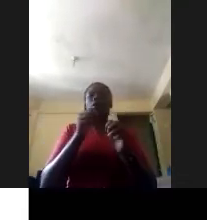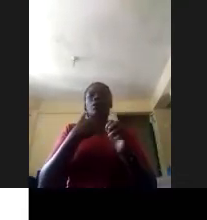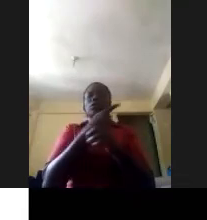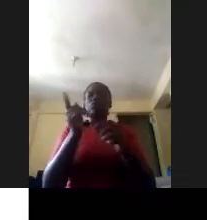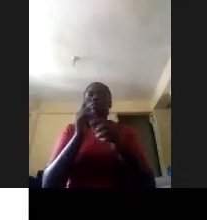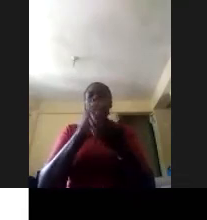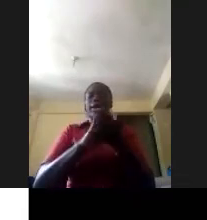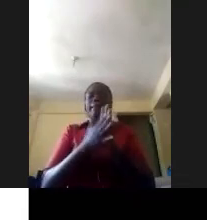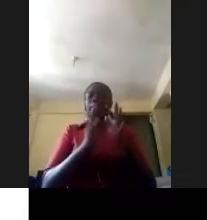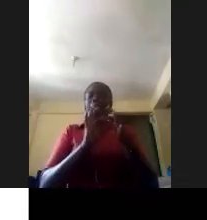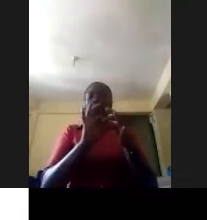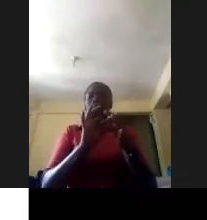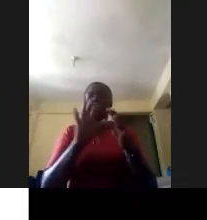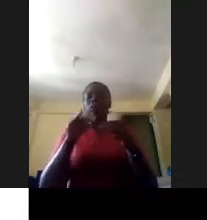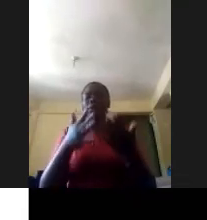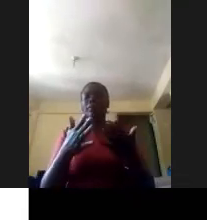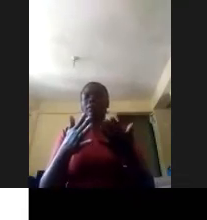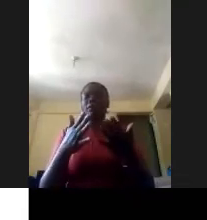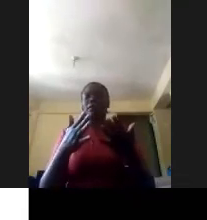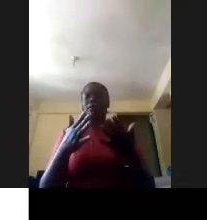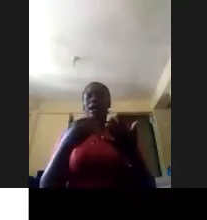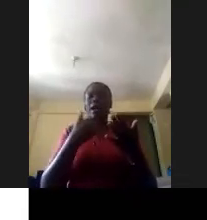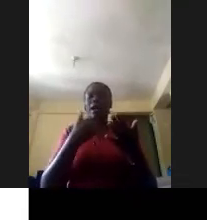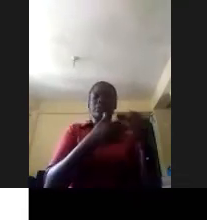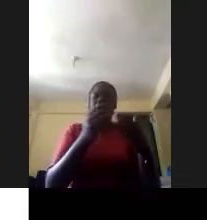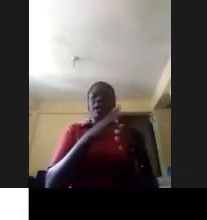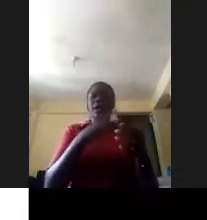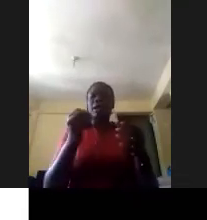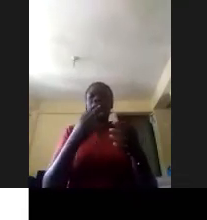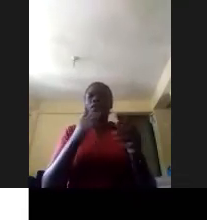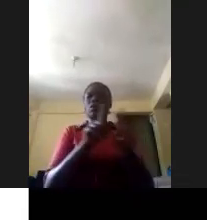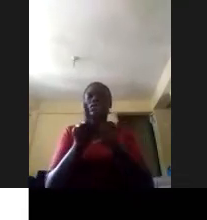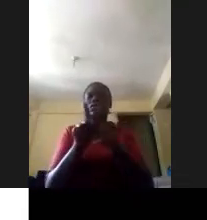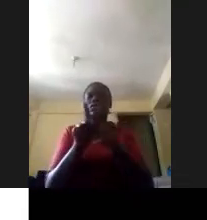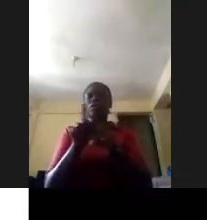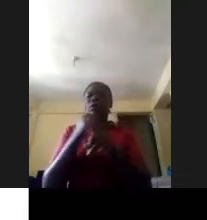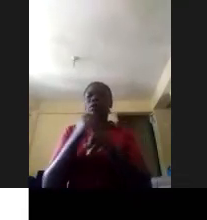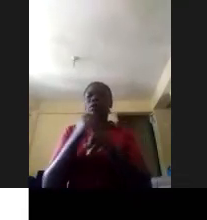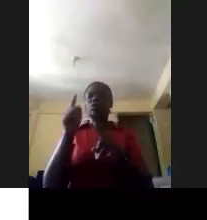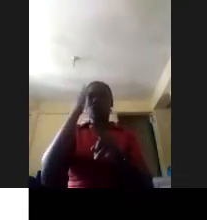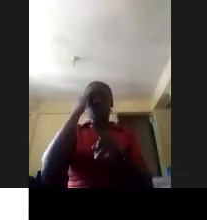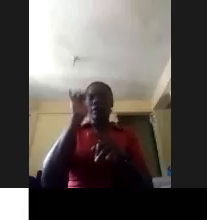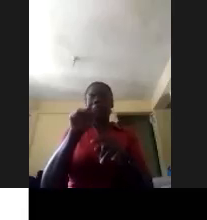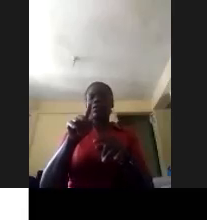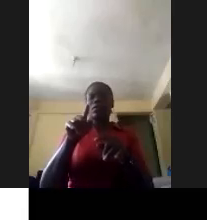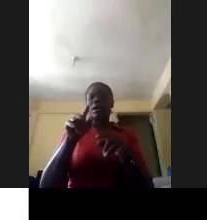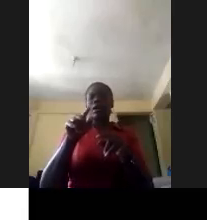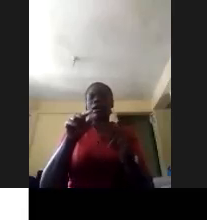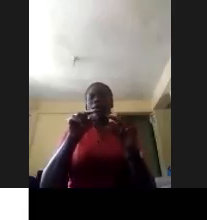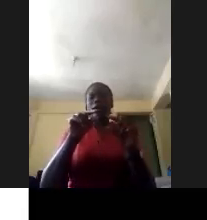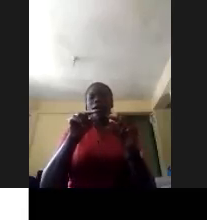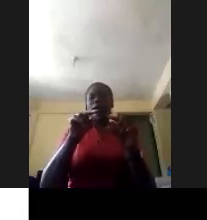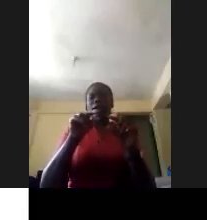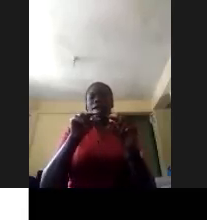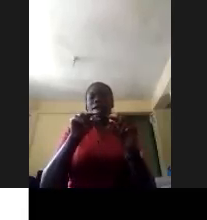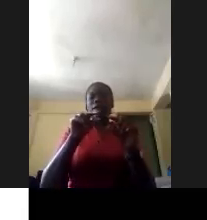about what are some of the symptoms. Yeah, and also not just to identify that in yourselves, maybe in your circles of